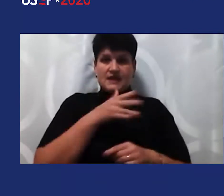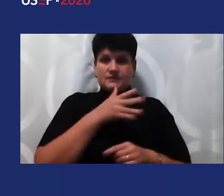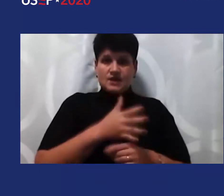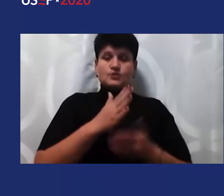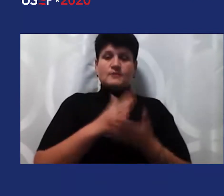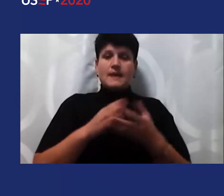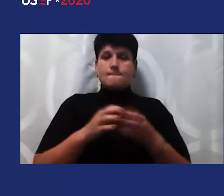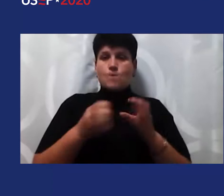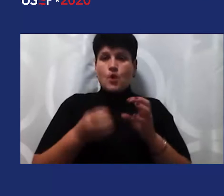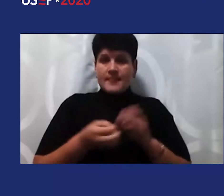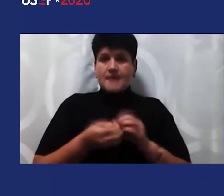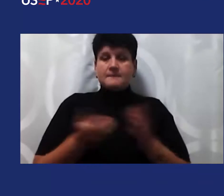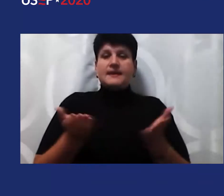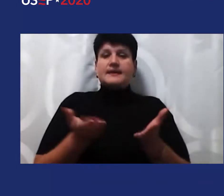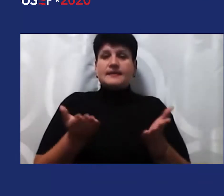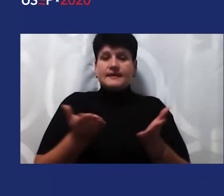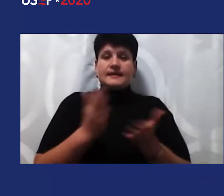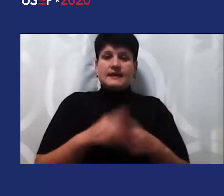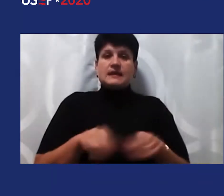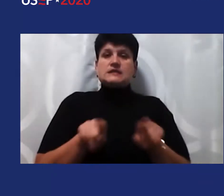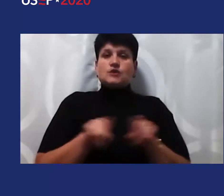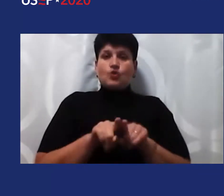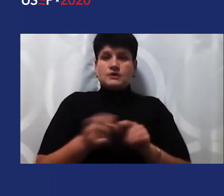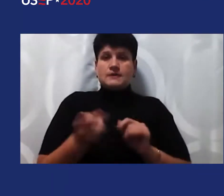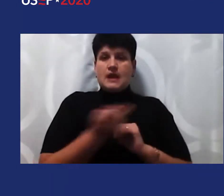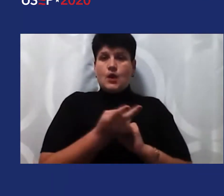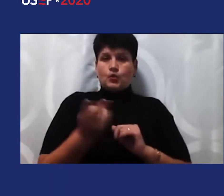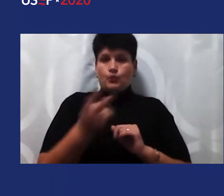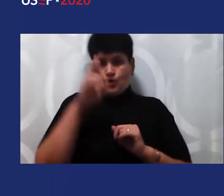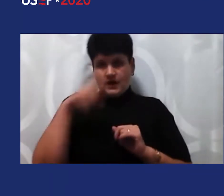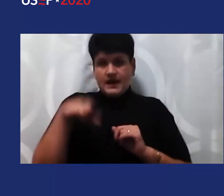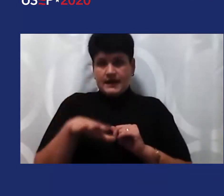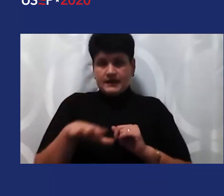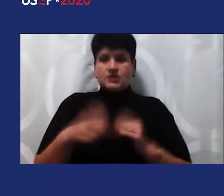society. And we see a lot of things that are in common,